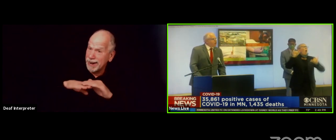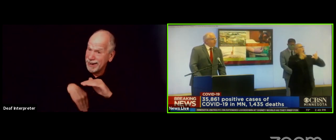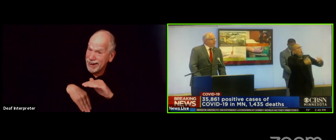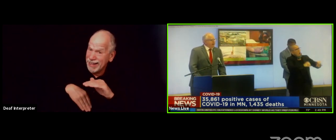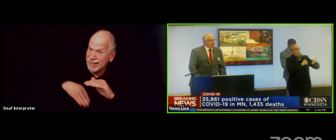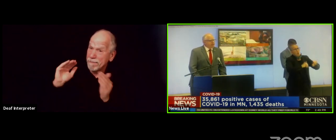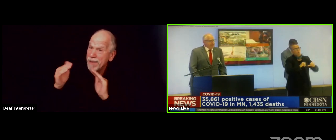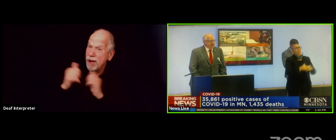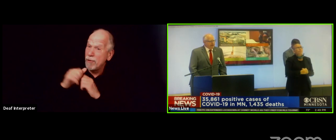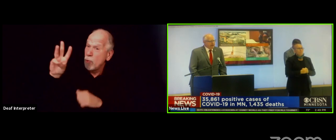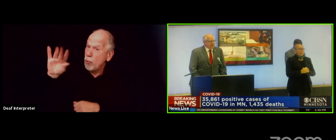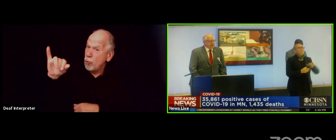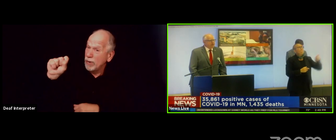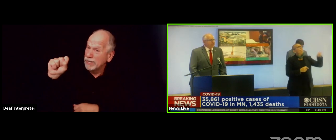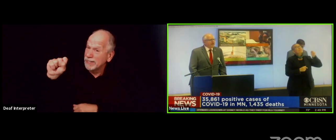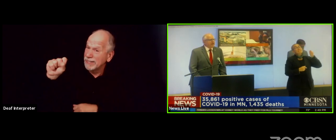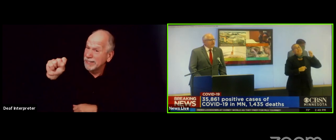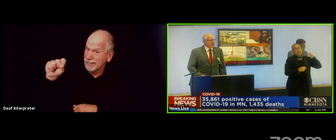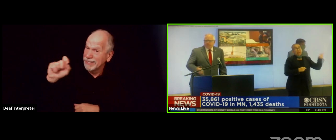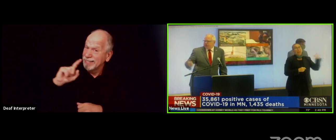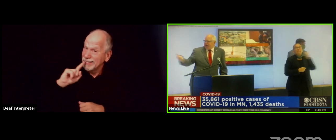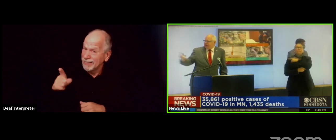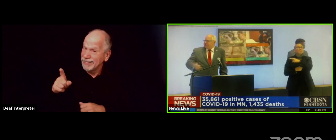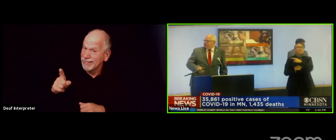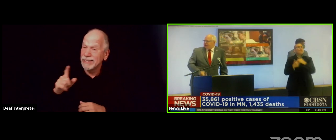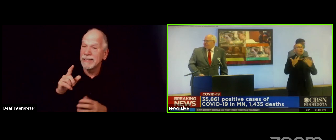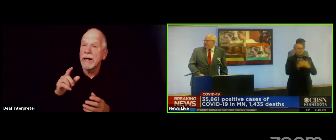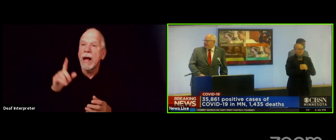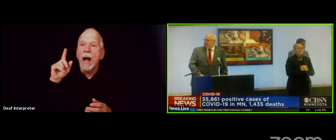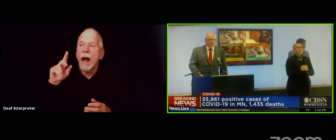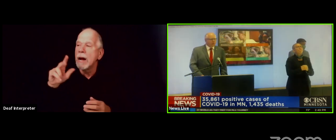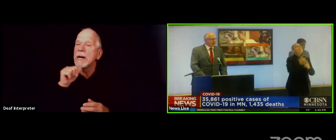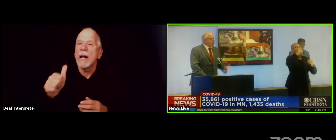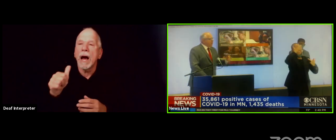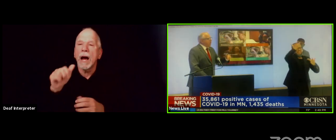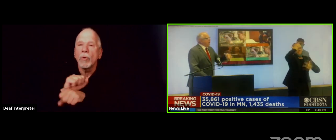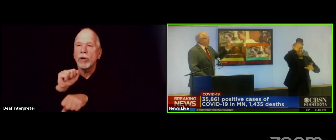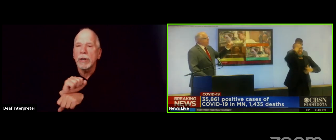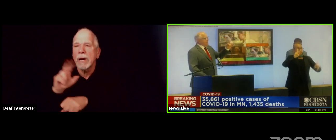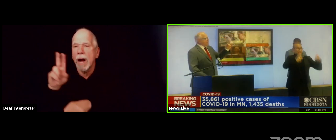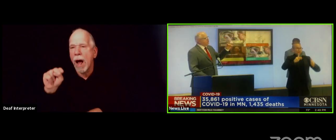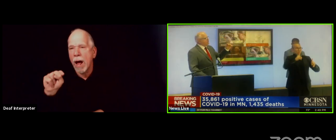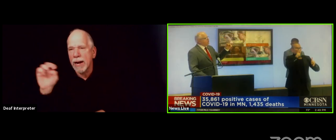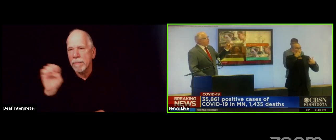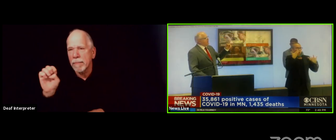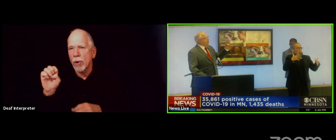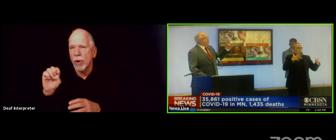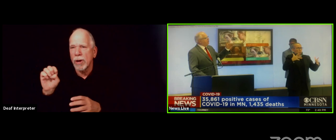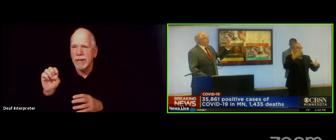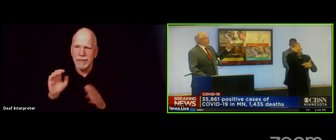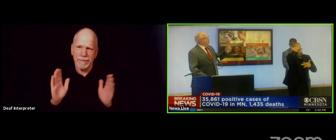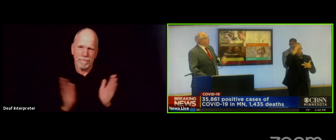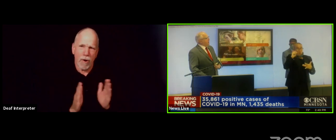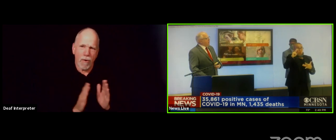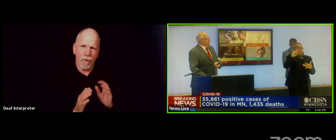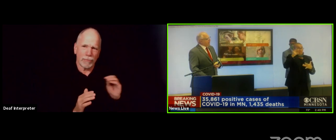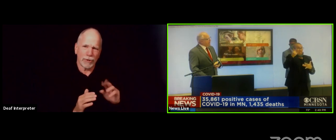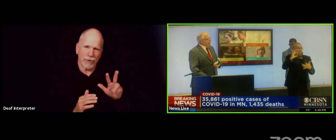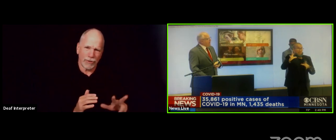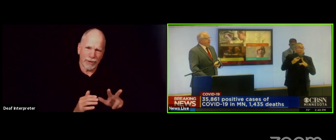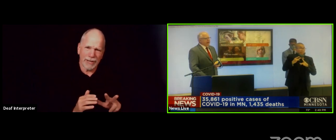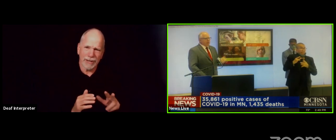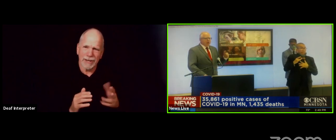was talking about the underlying conditions. Jan can answer that. I think that is correct. We went up to 10. This is the first day of double digits in quite a while.